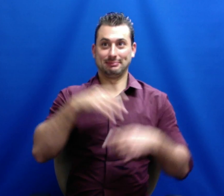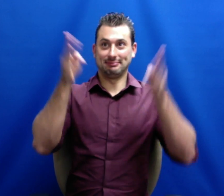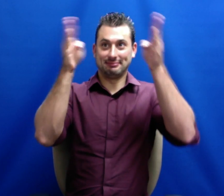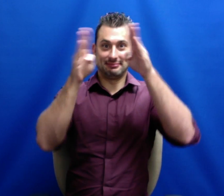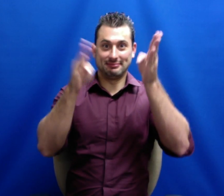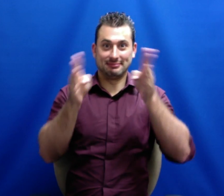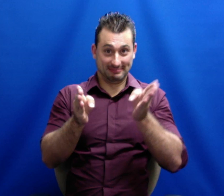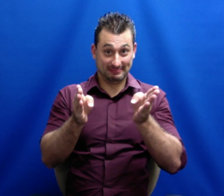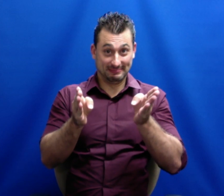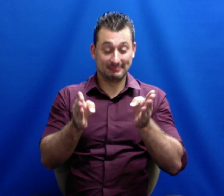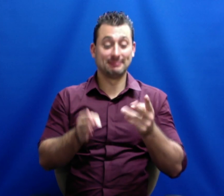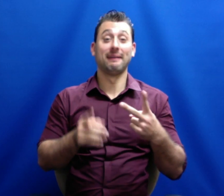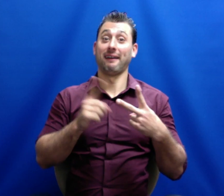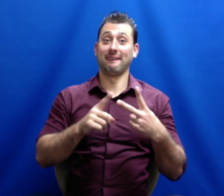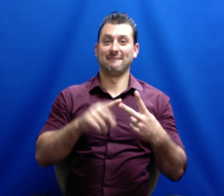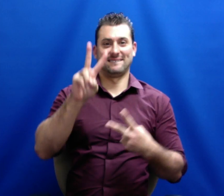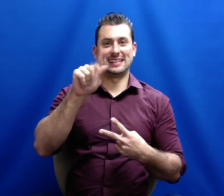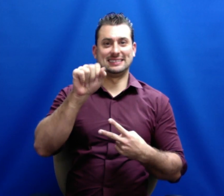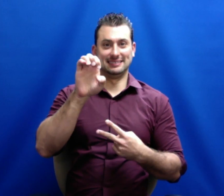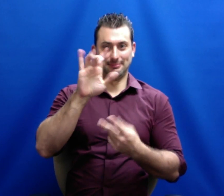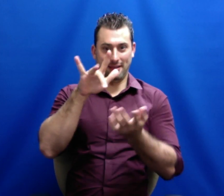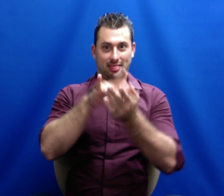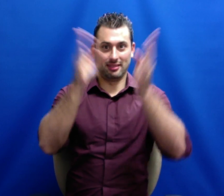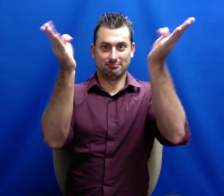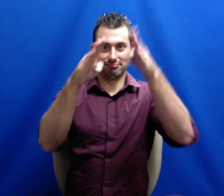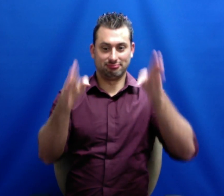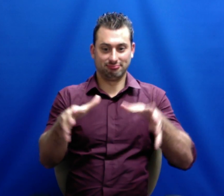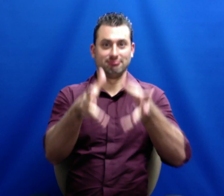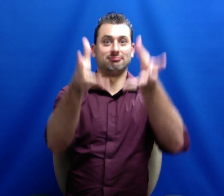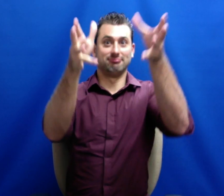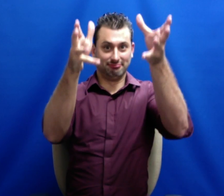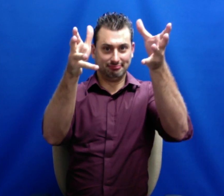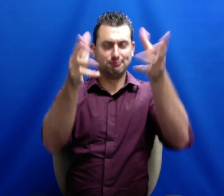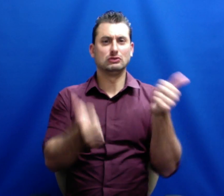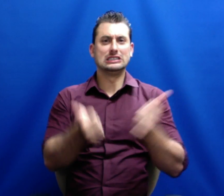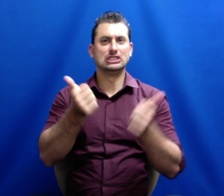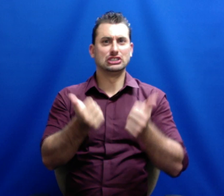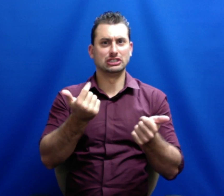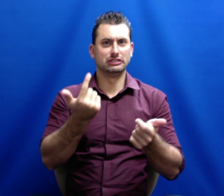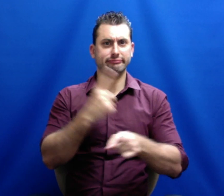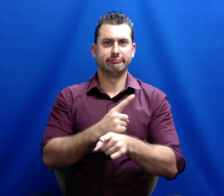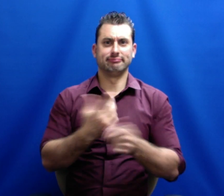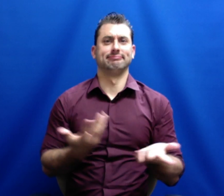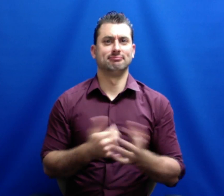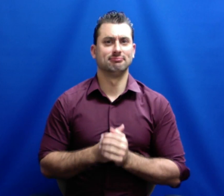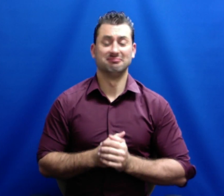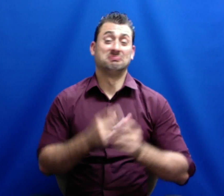facing each other. Or you have the perspective of the vase in the center. Which did you see? Really, it